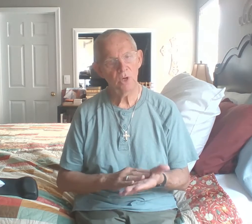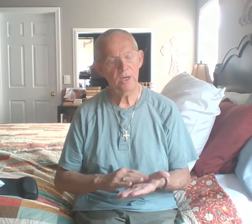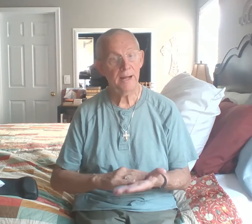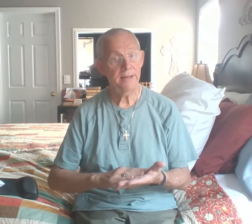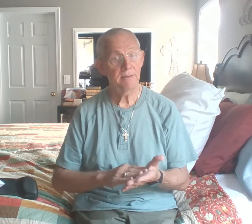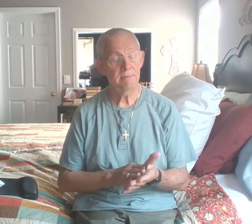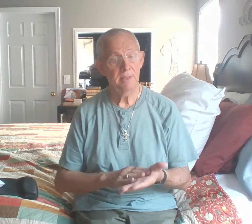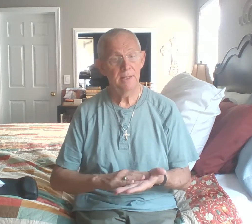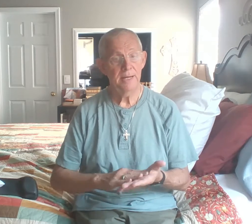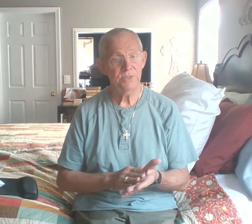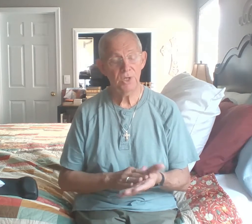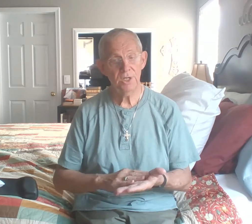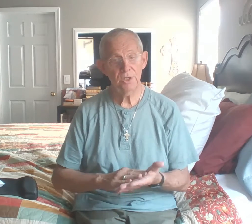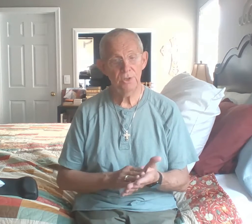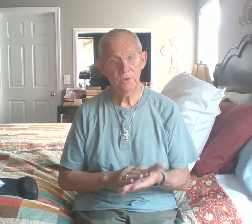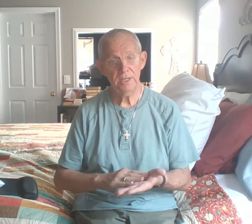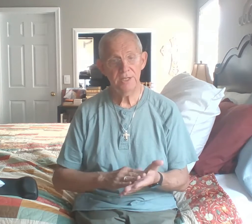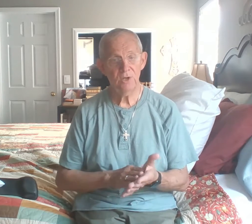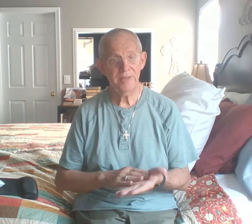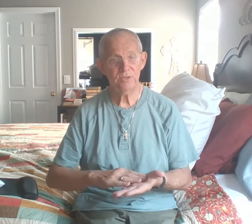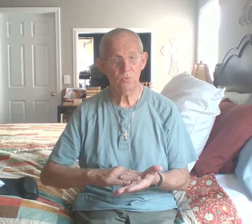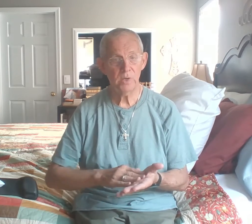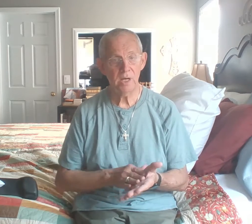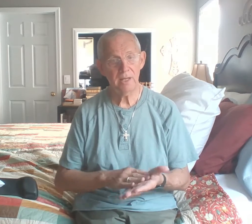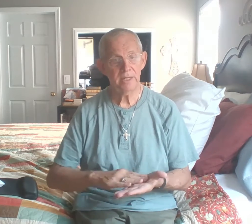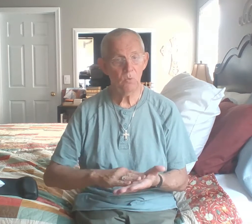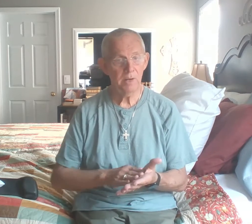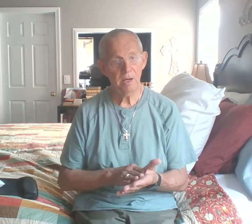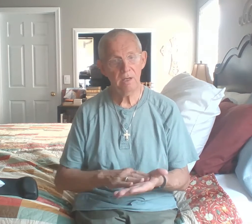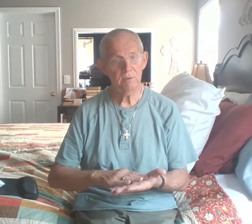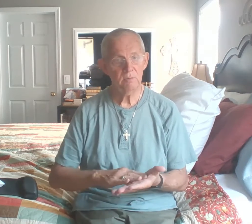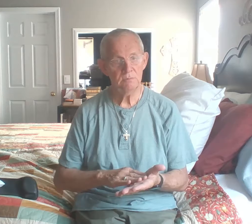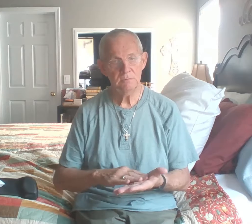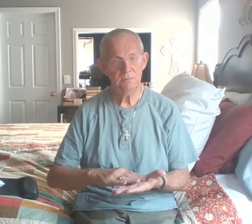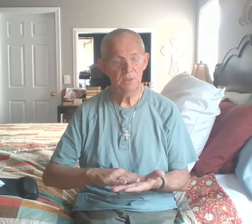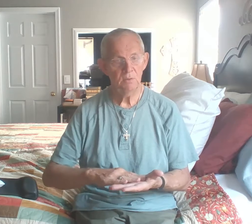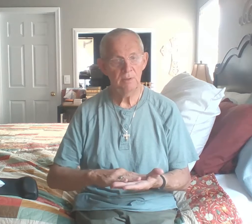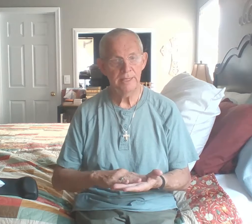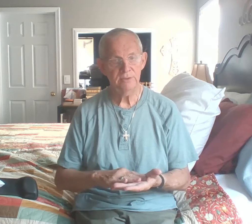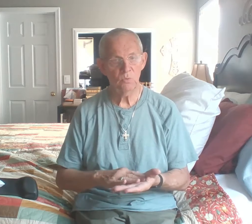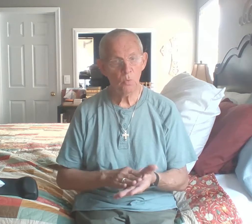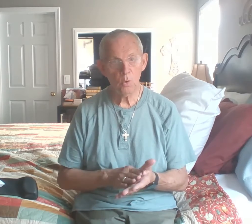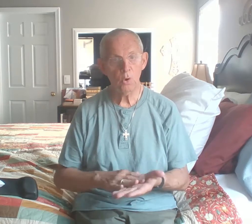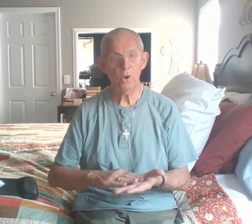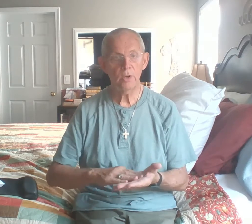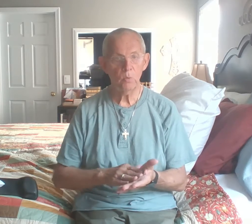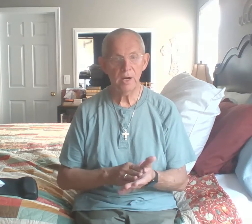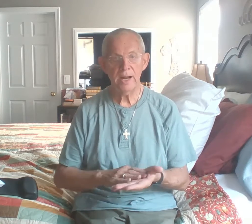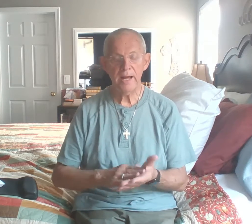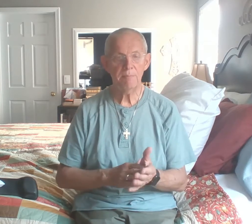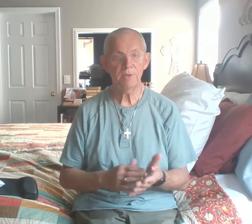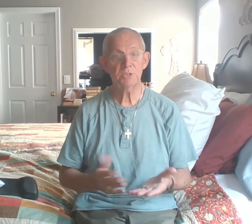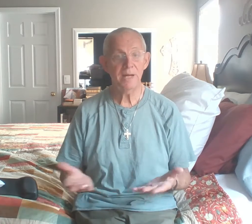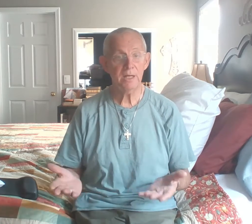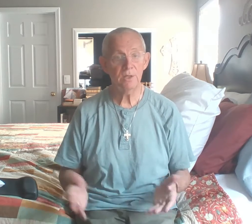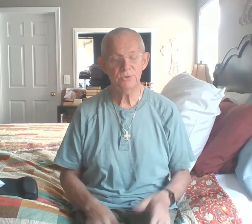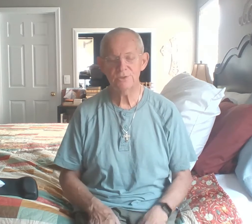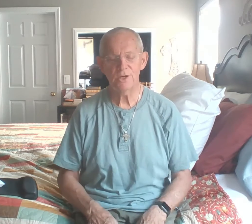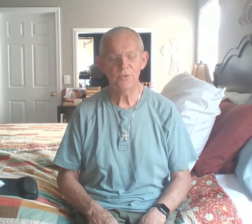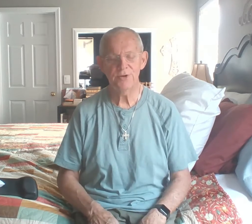I started to do it. I know that's wear, like wear, it's worn and wear out. Most of my clothes, no,